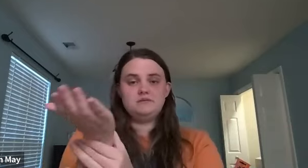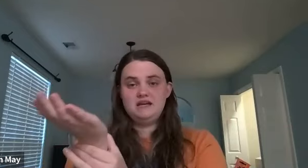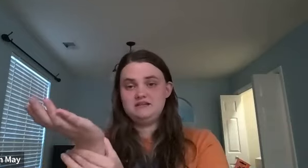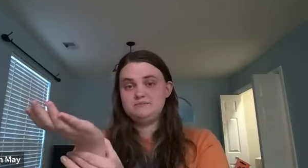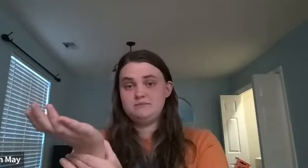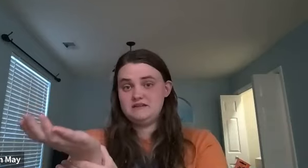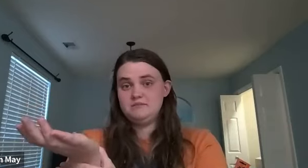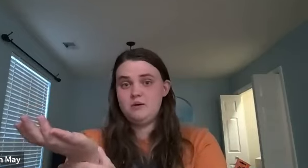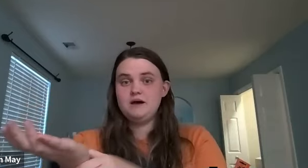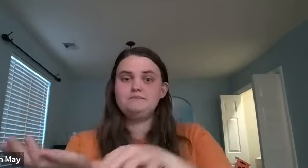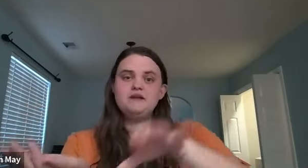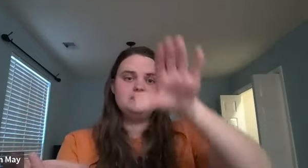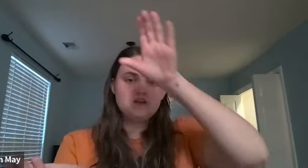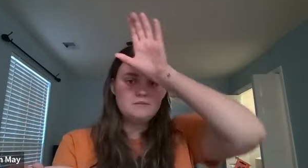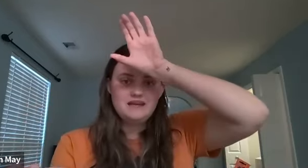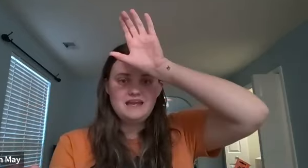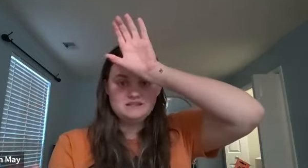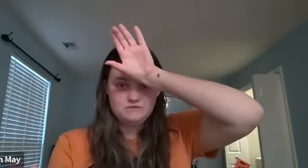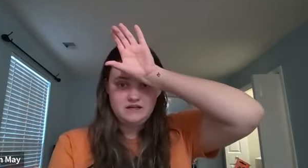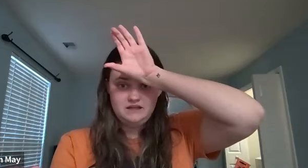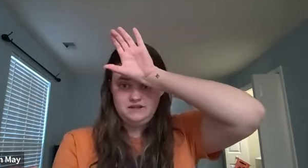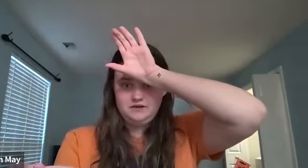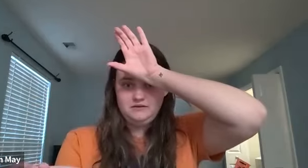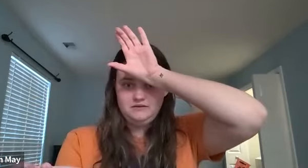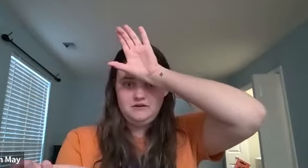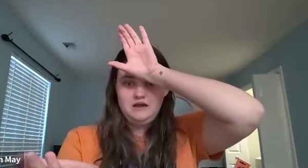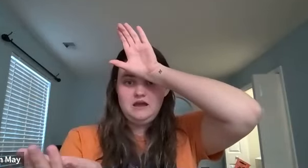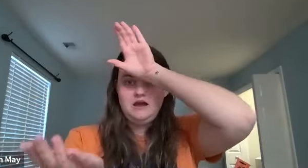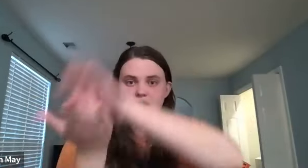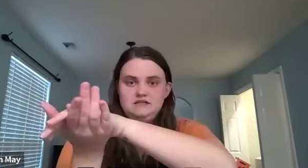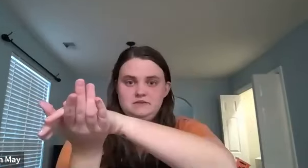non-dominant hands slightly palm up, dominant hands right here, husband.